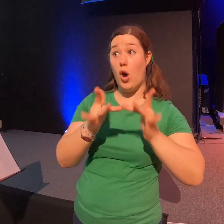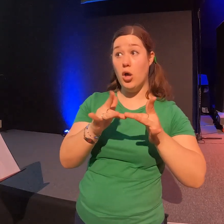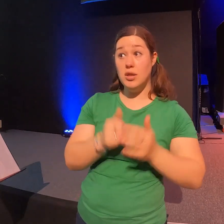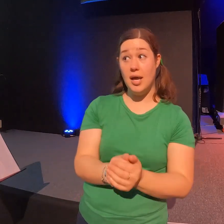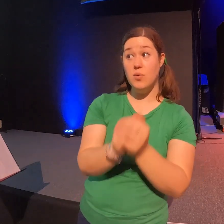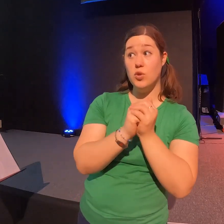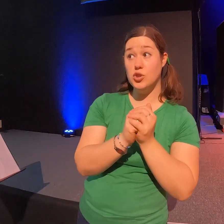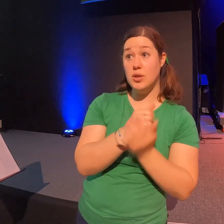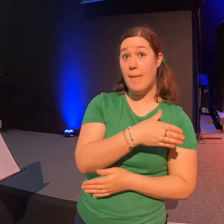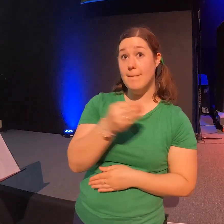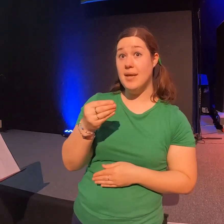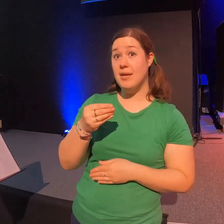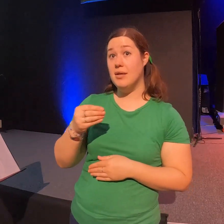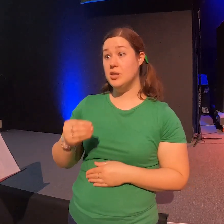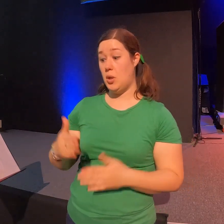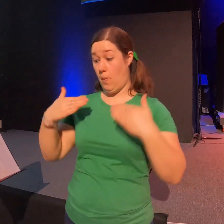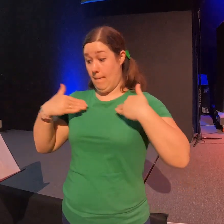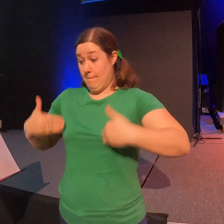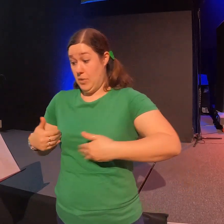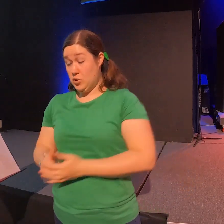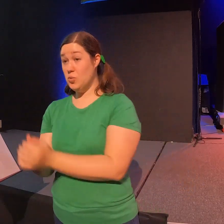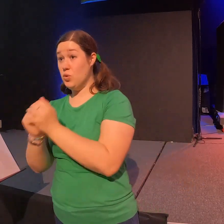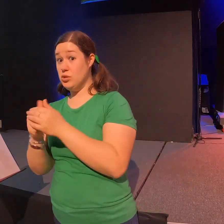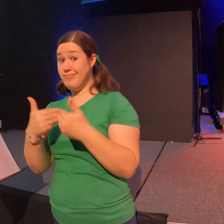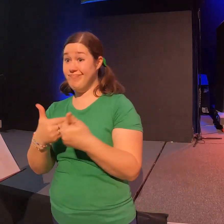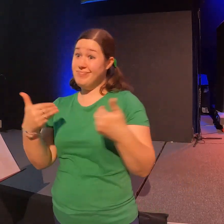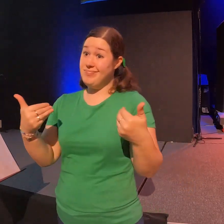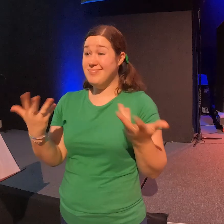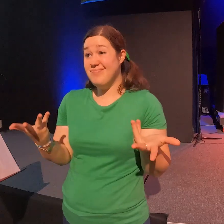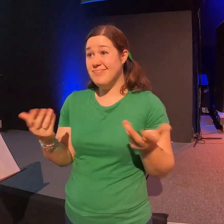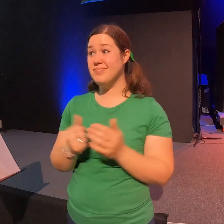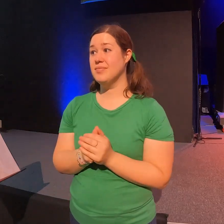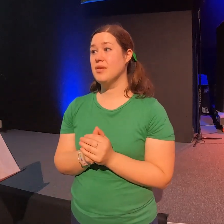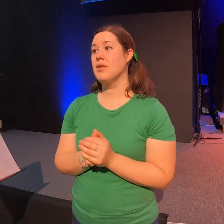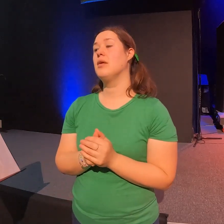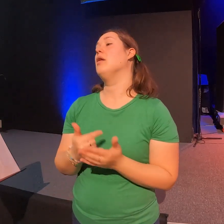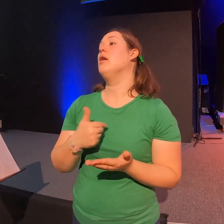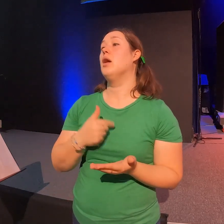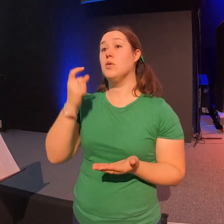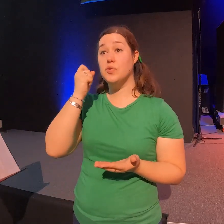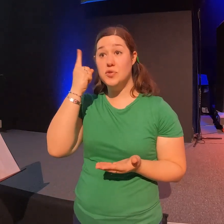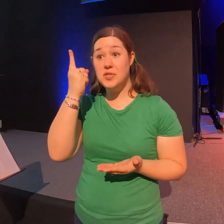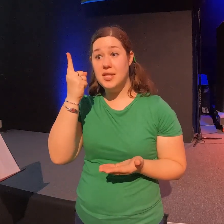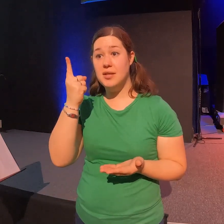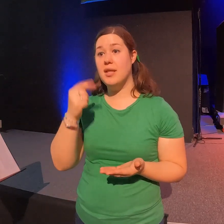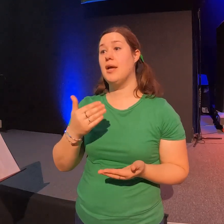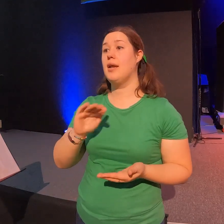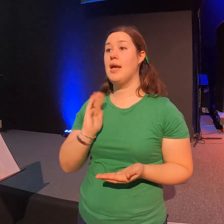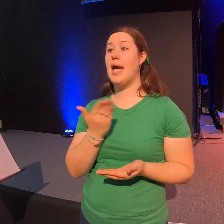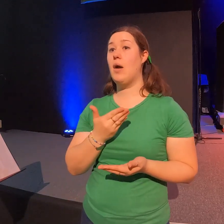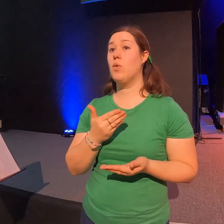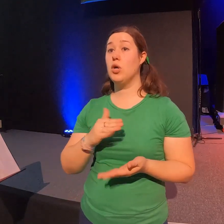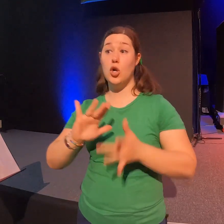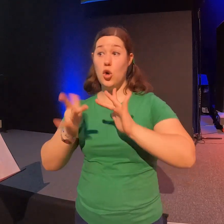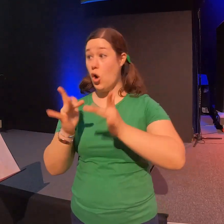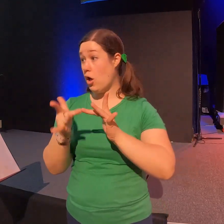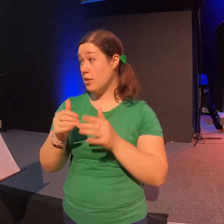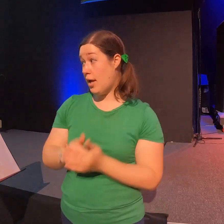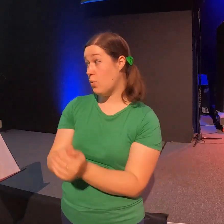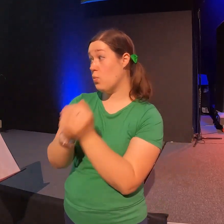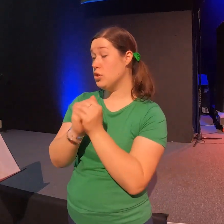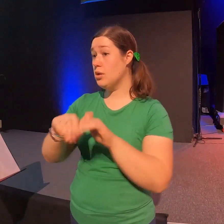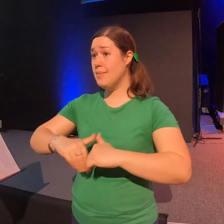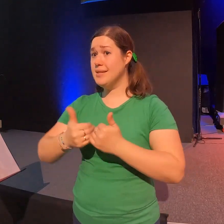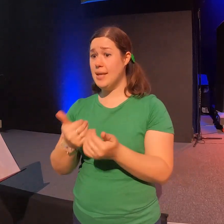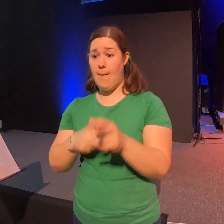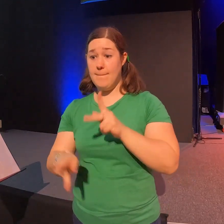and this is important, that our online presence is our handshake to the community. When people are looking for a church home, they look online, don't they?